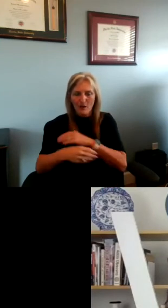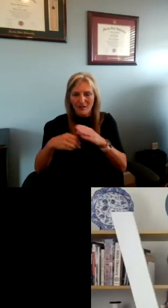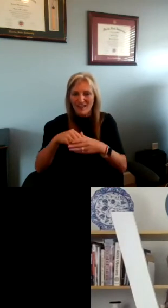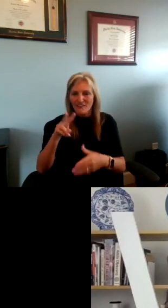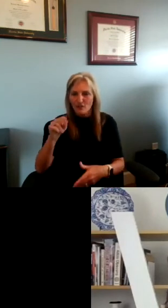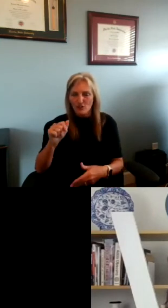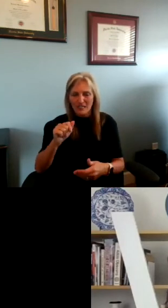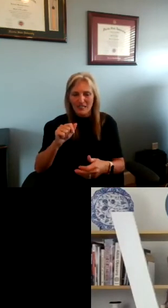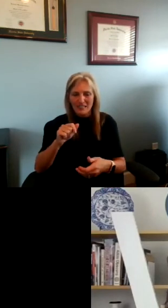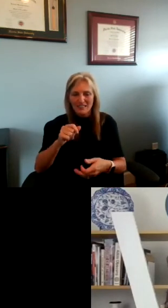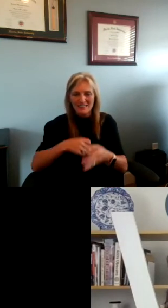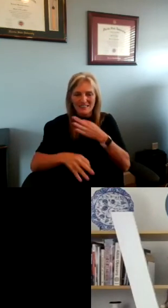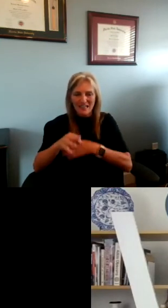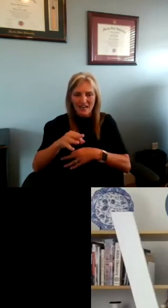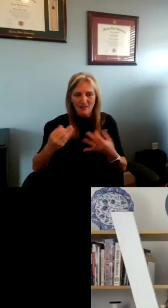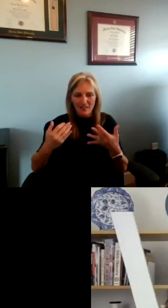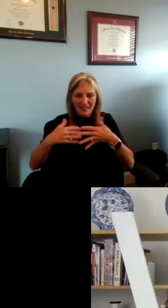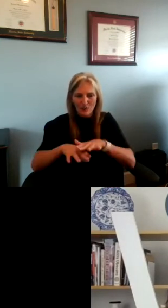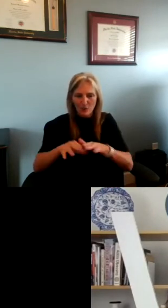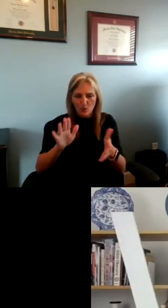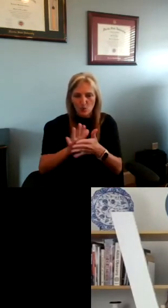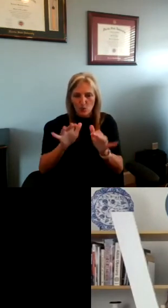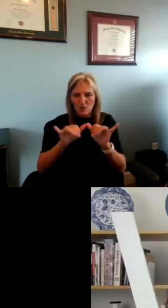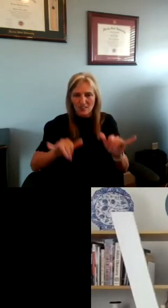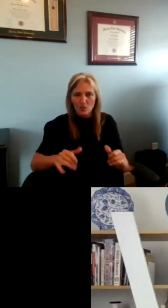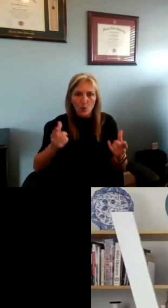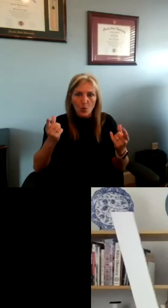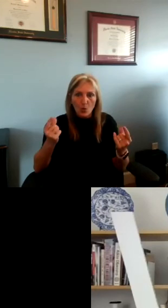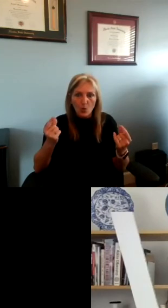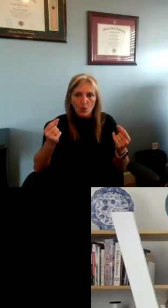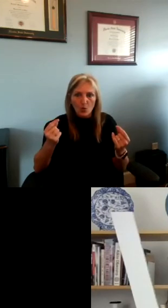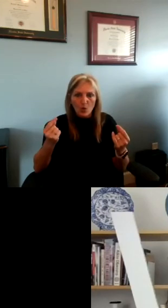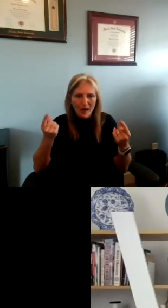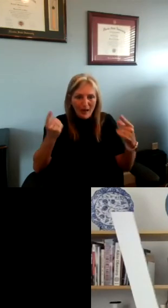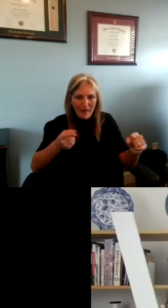school system, shut down public schools for